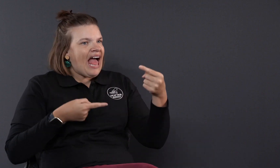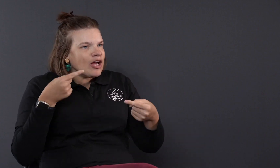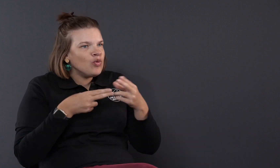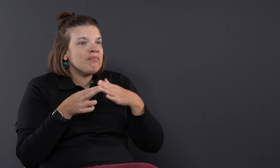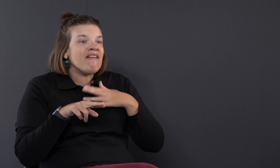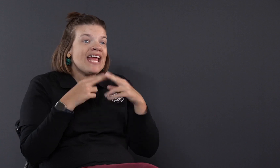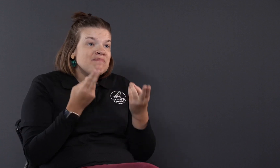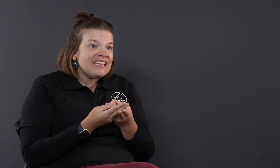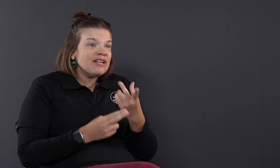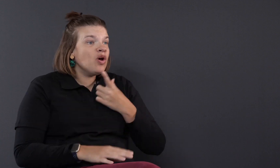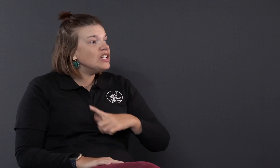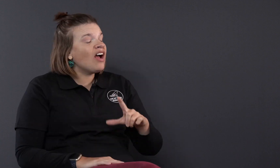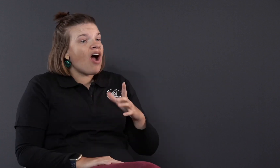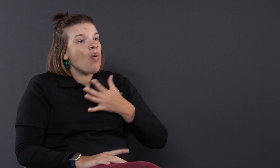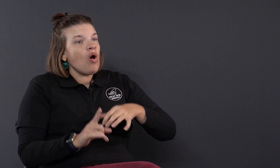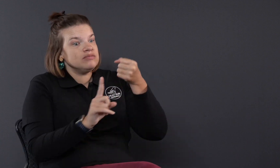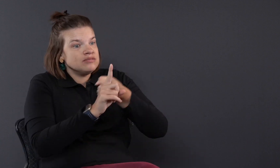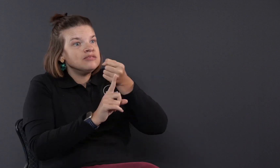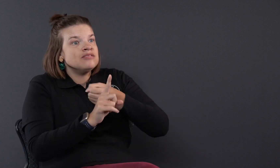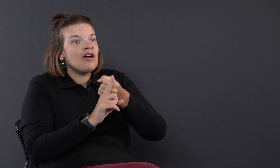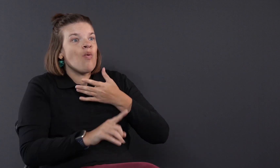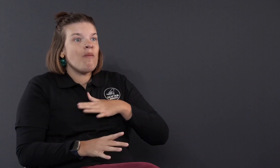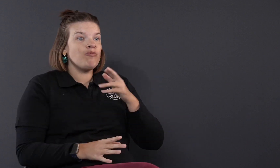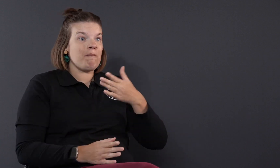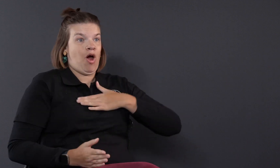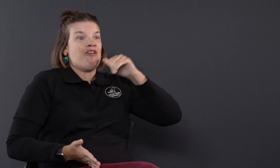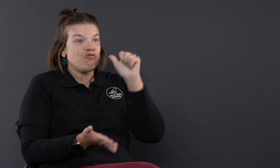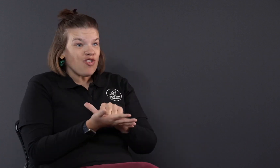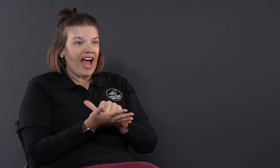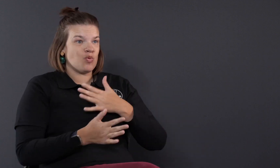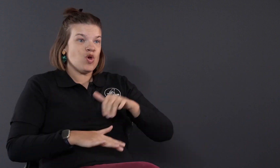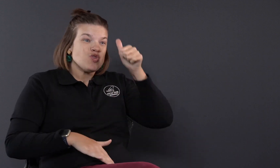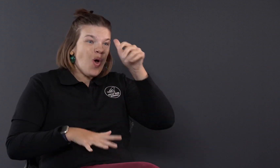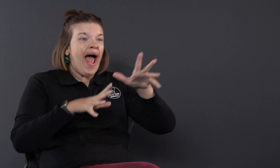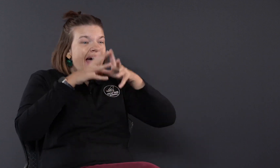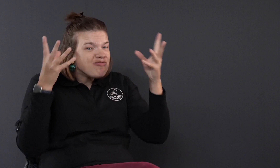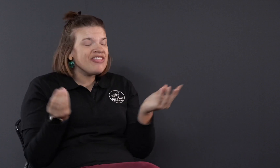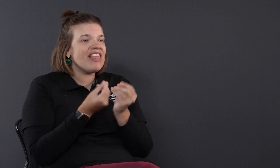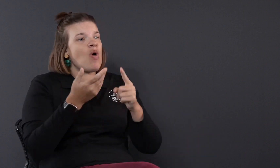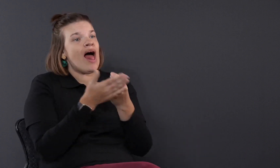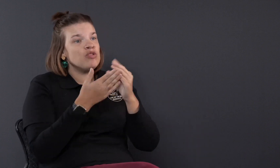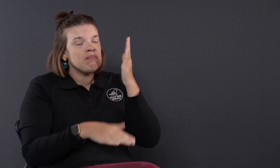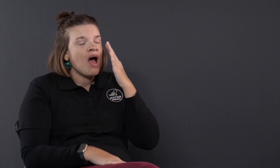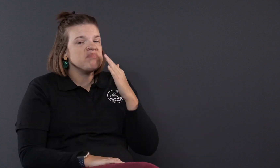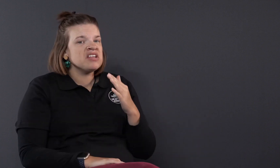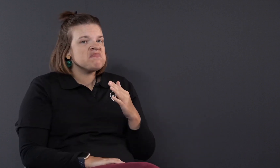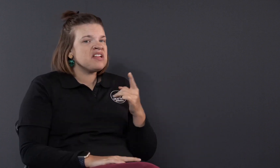I argued a lot with my family because I was fighting for my rights. I wanted to know everything that was going on with Mum, and